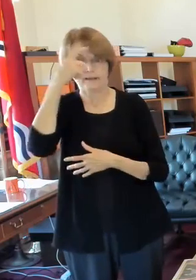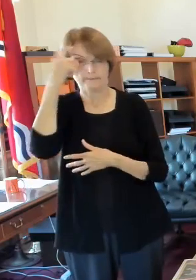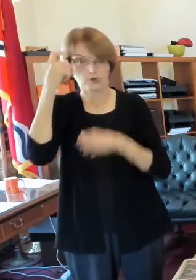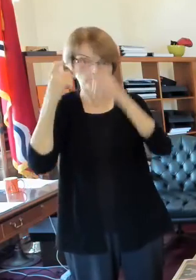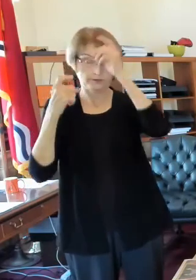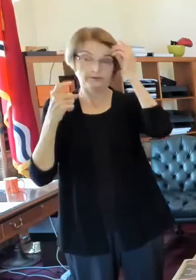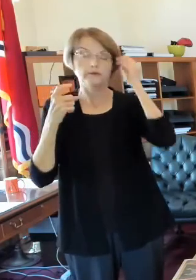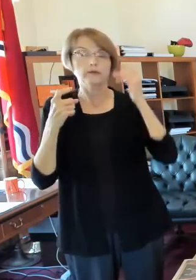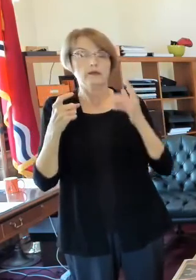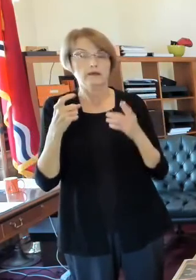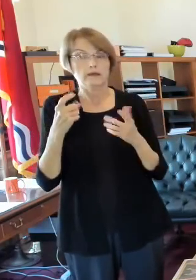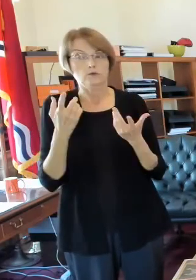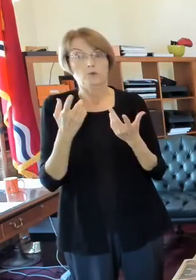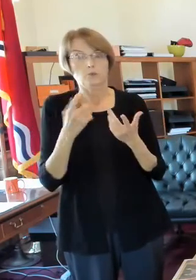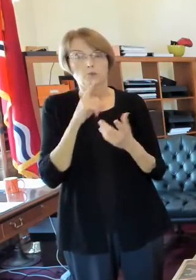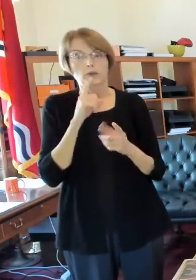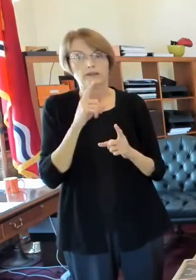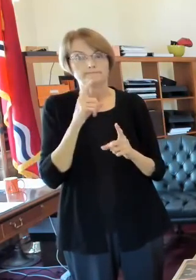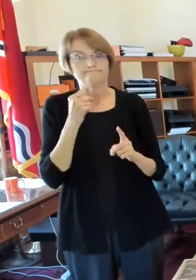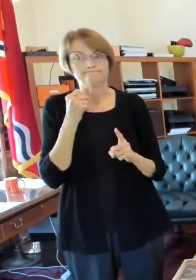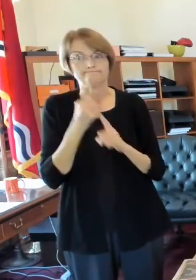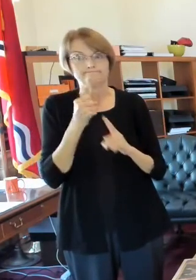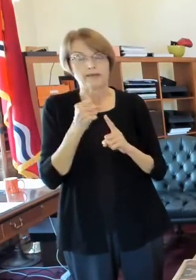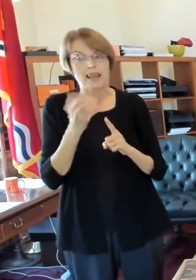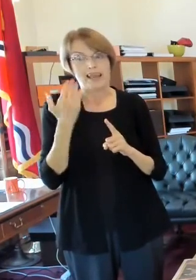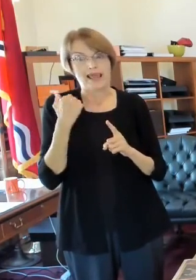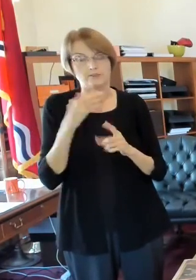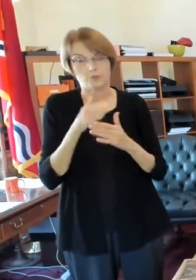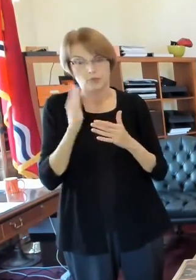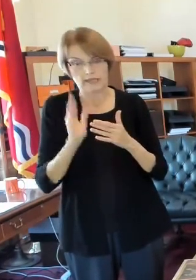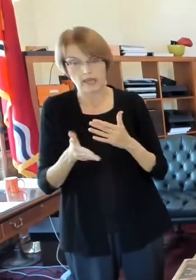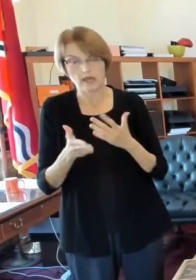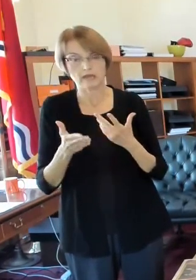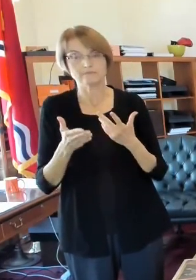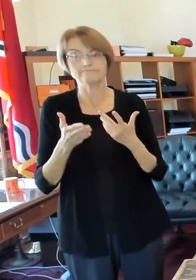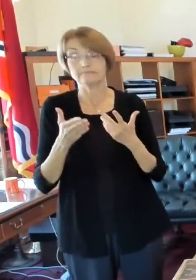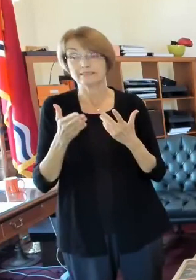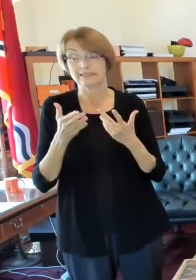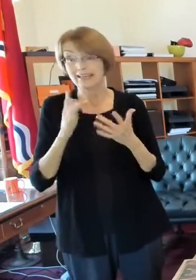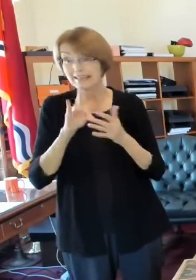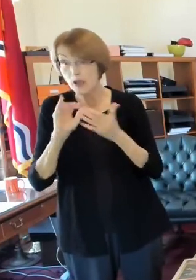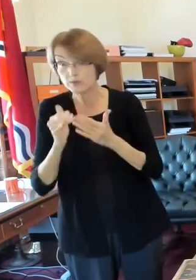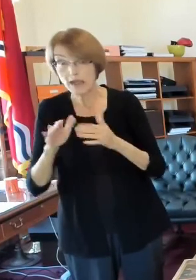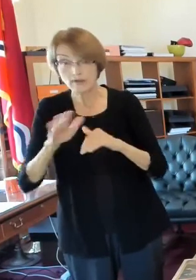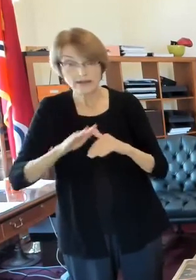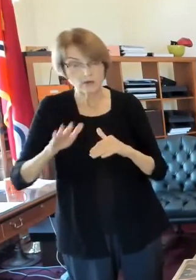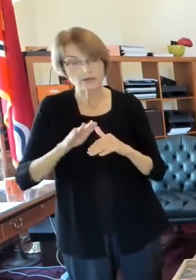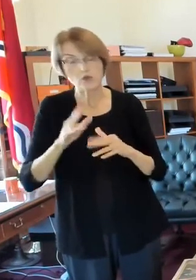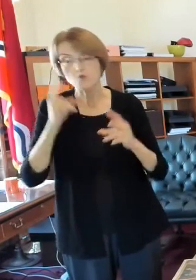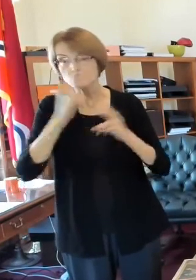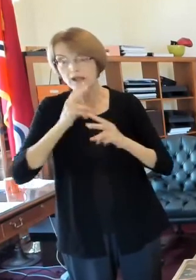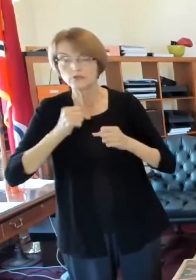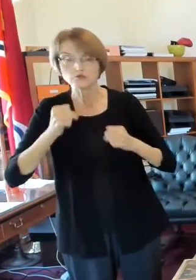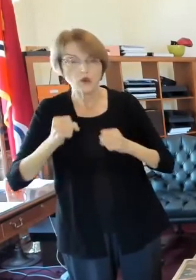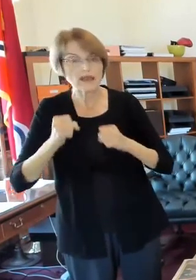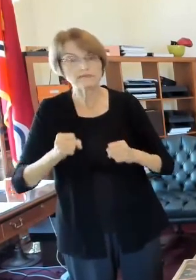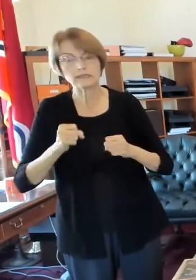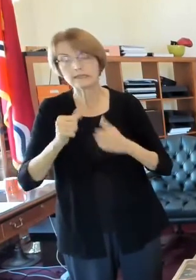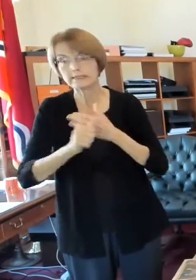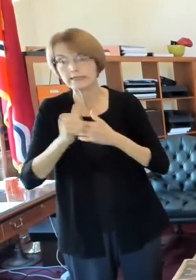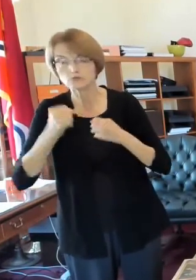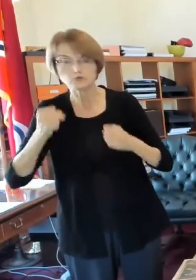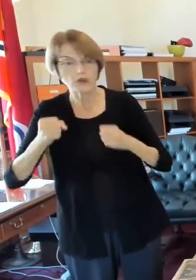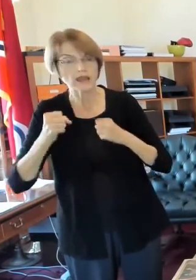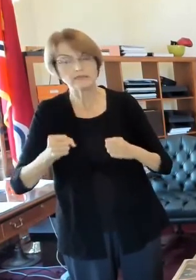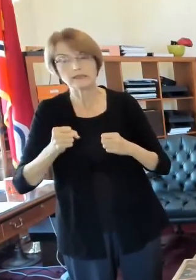culminating last weekend, a lot of reckless driving, a lot of dangerous driving, a lot of speed,